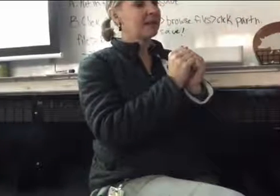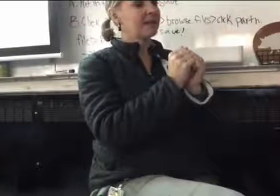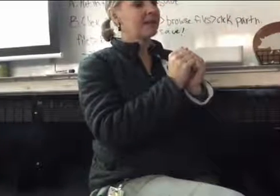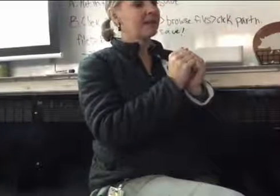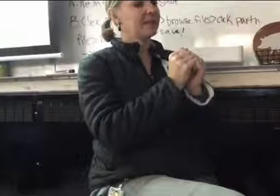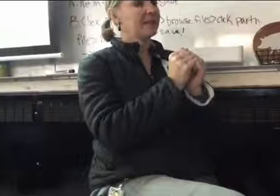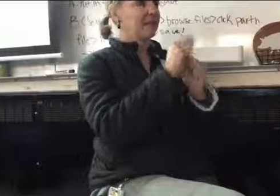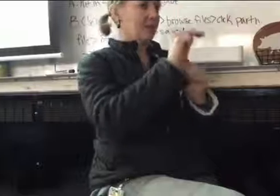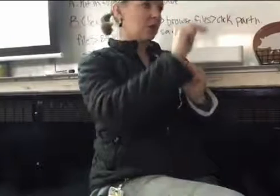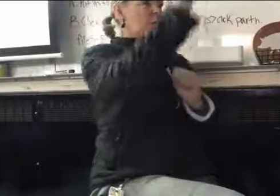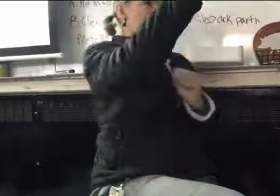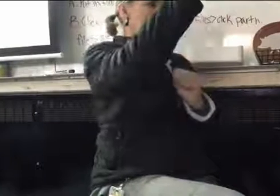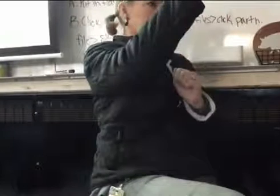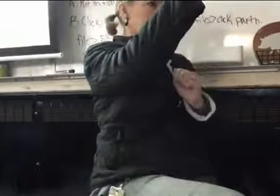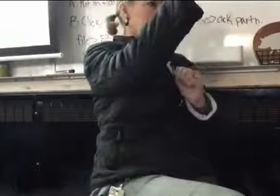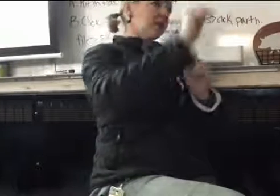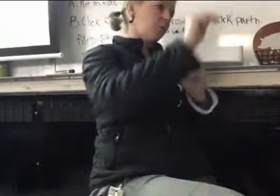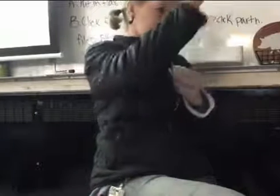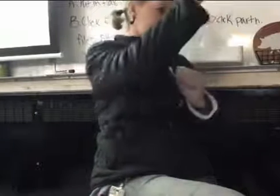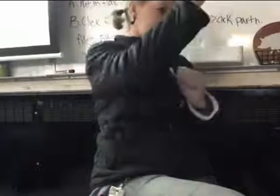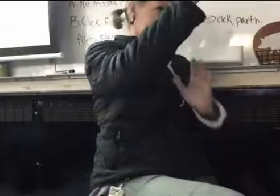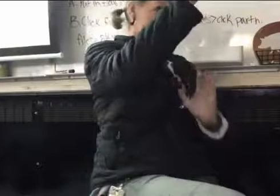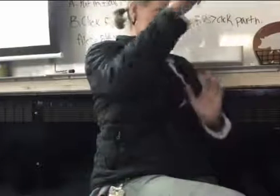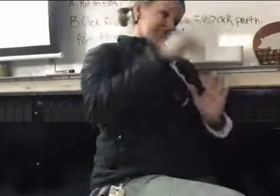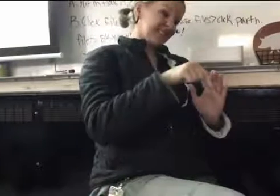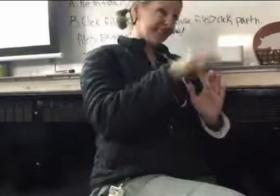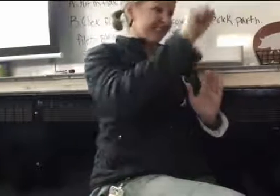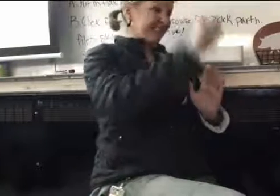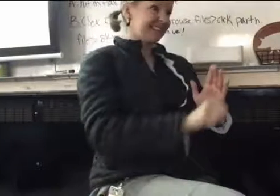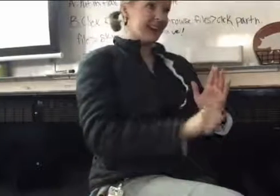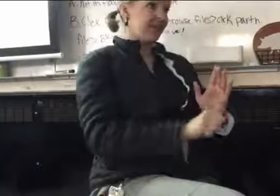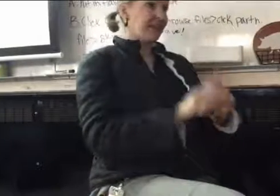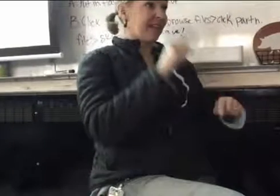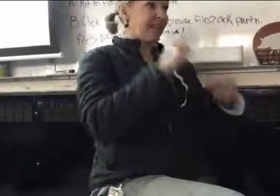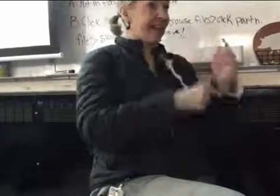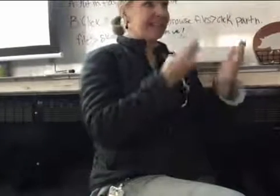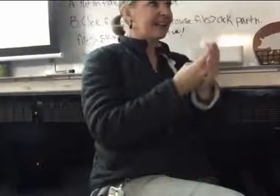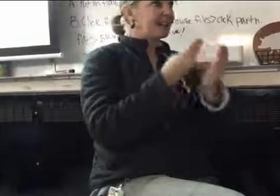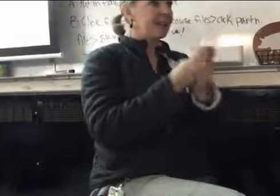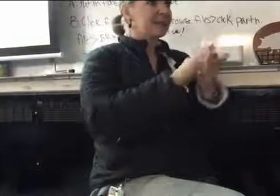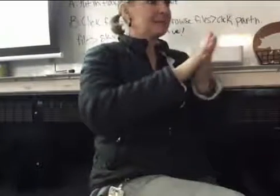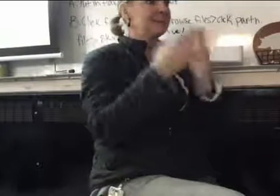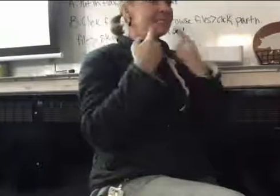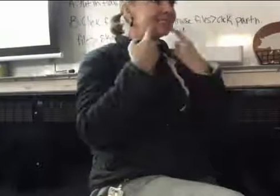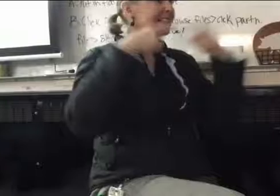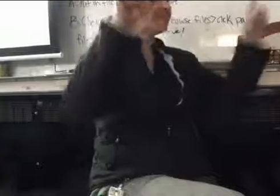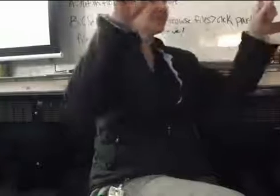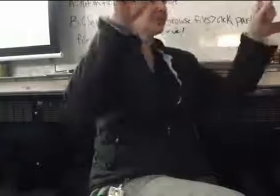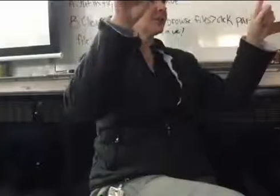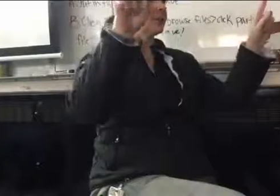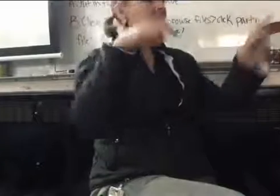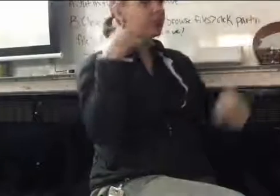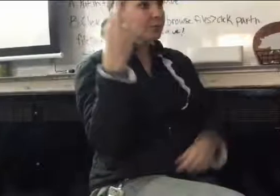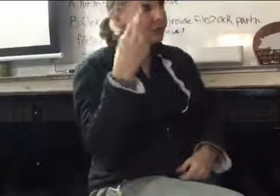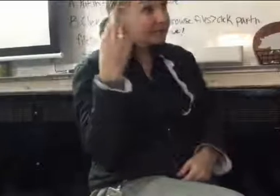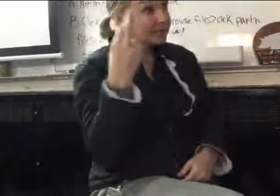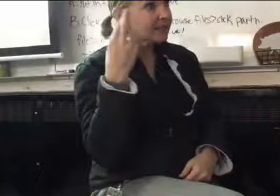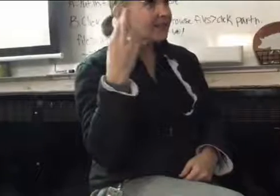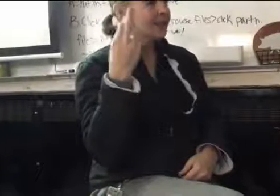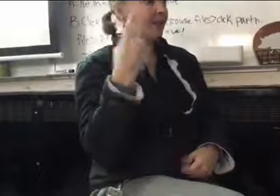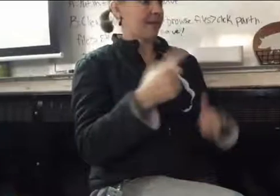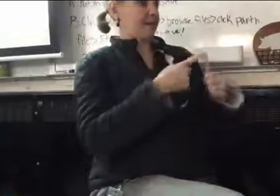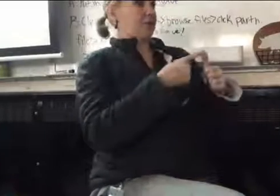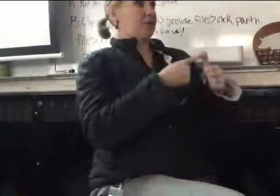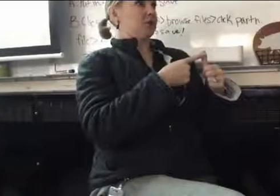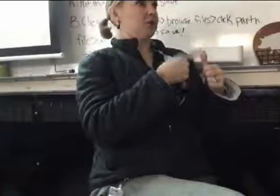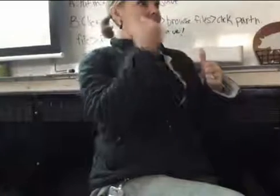the North, the South is unable to economically be successful. Part of this is because of this first one.